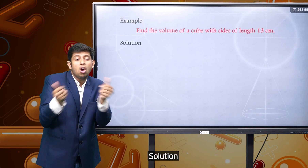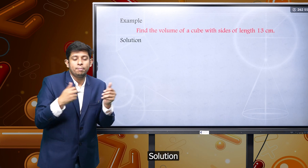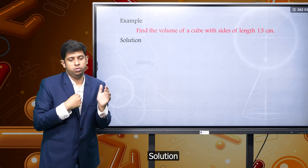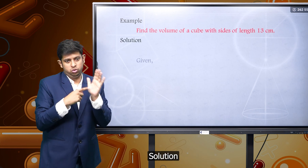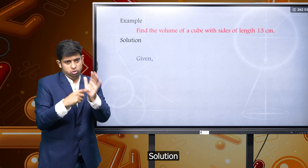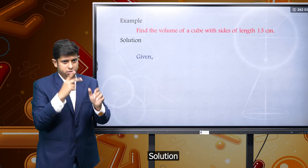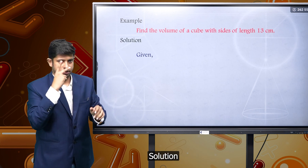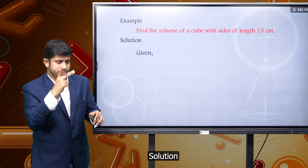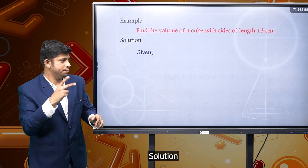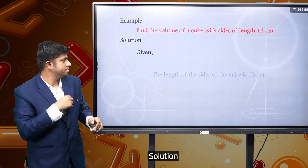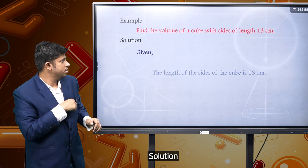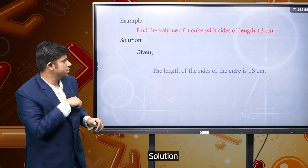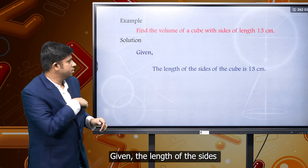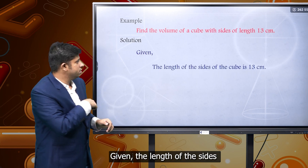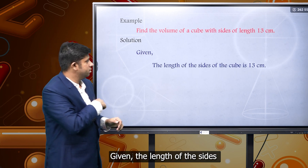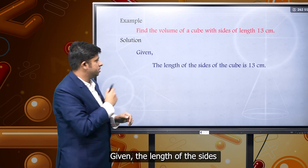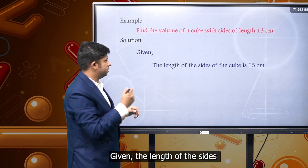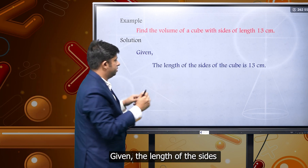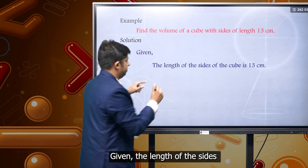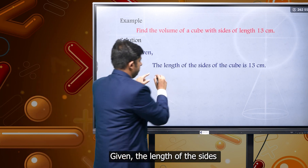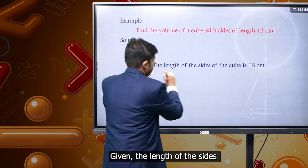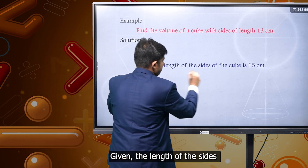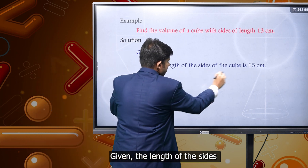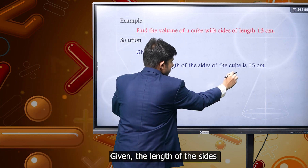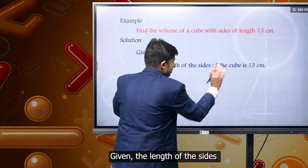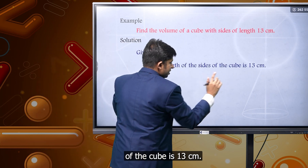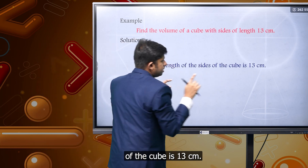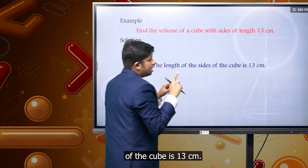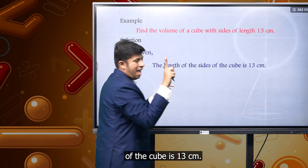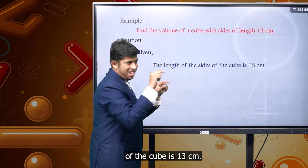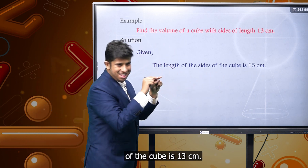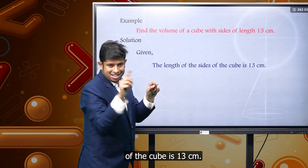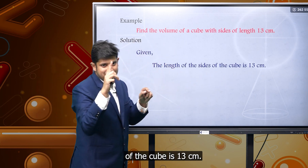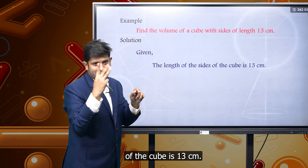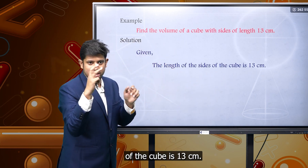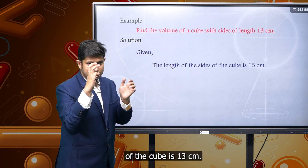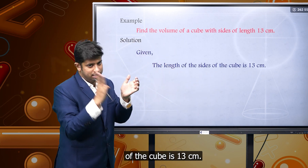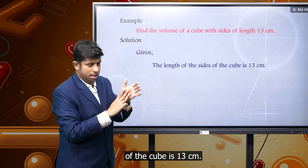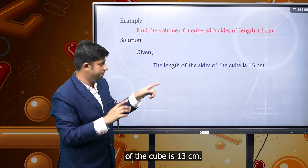Solution. Given the length of the sides of the cube is 13 cm.